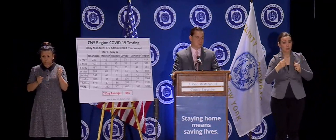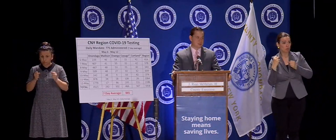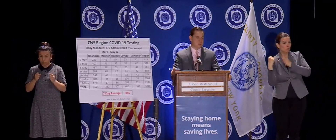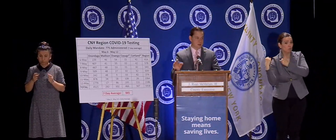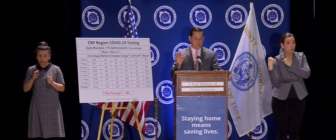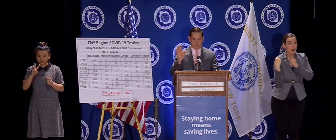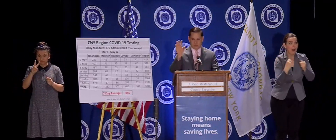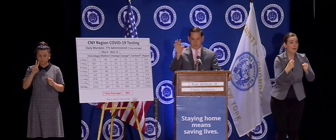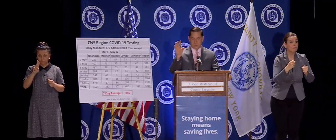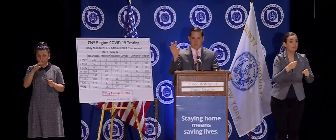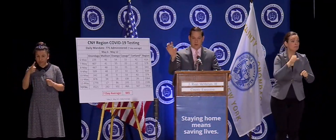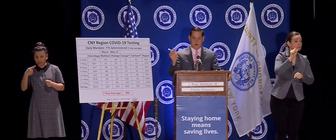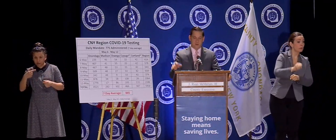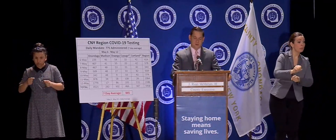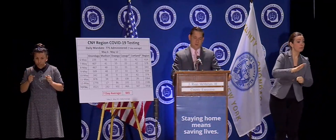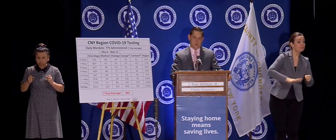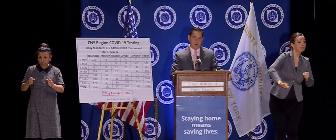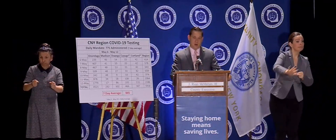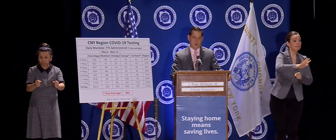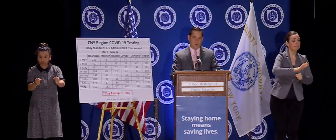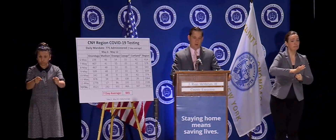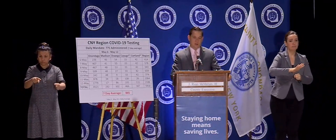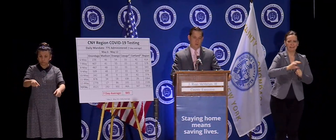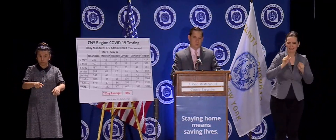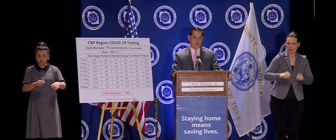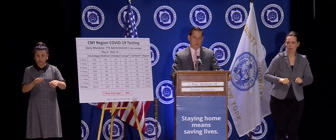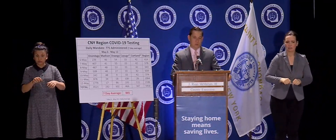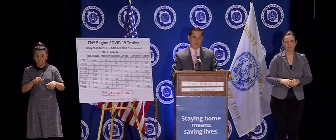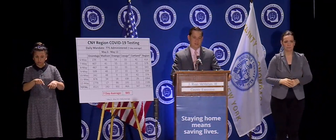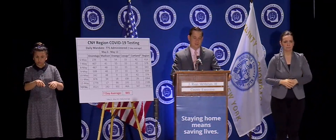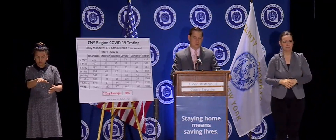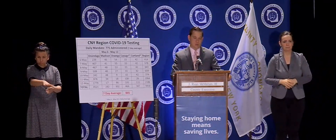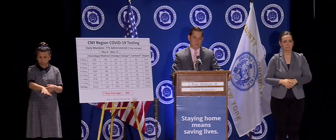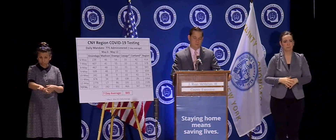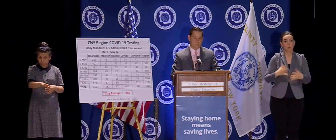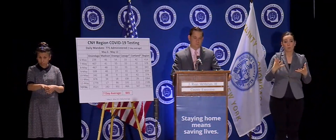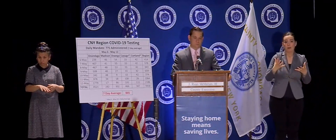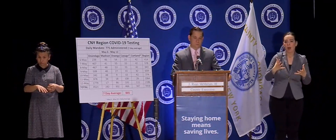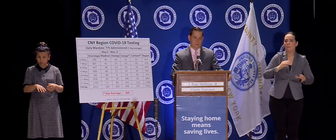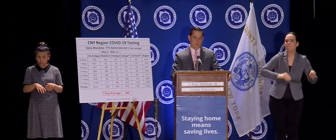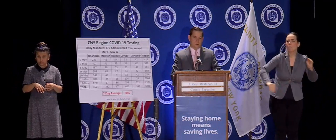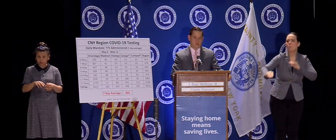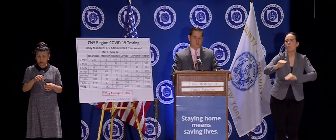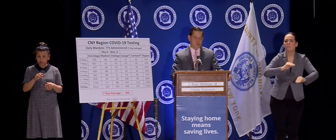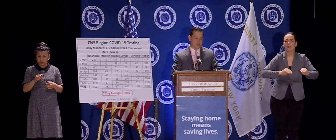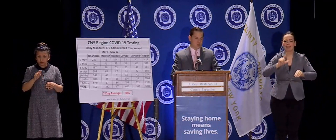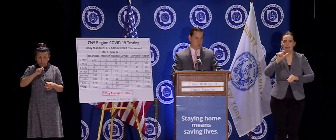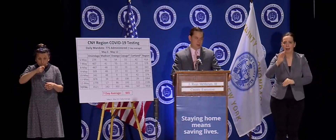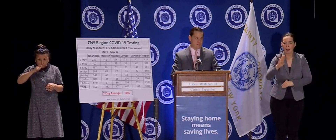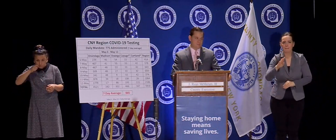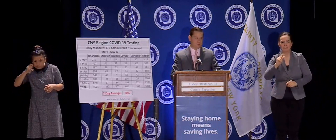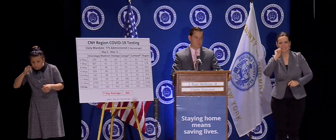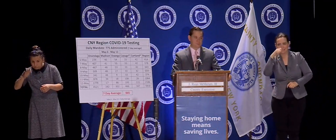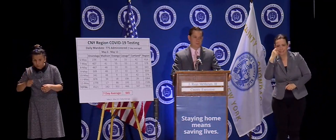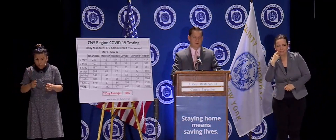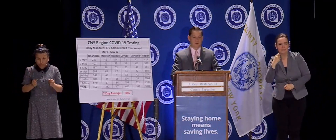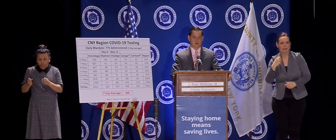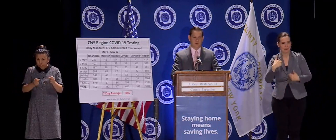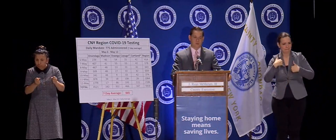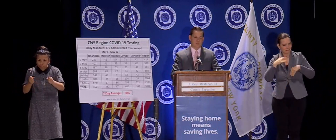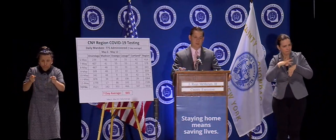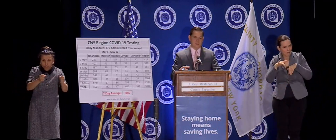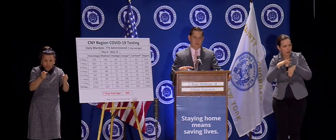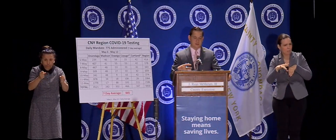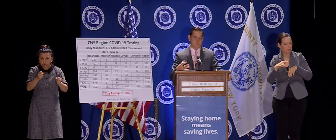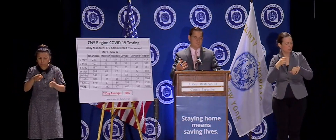people asking us to take them different areas. We want to use the mobile testing unit in a strategic way.